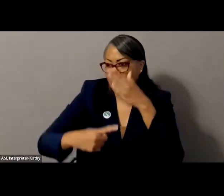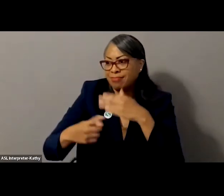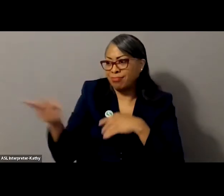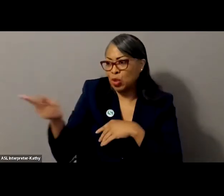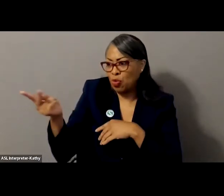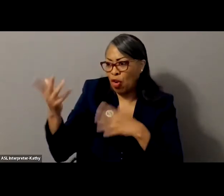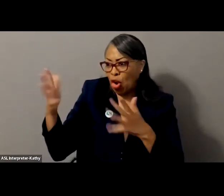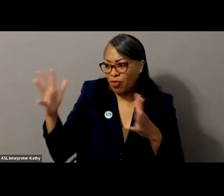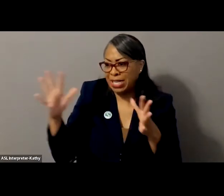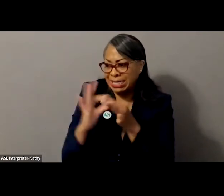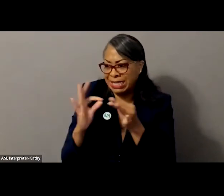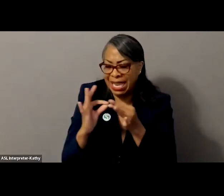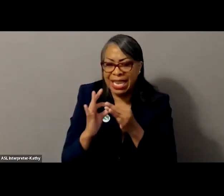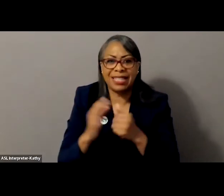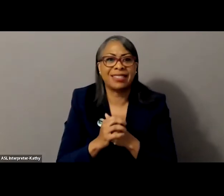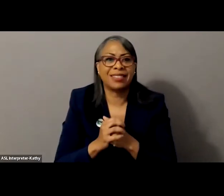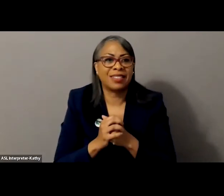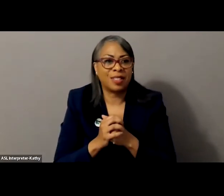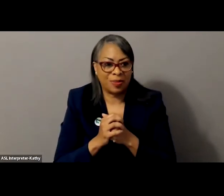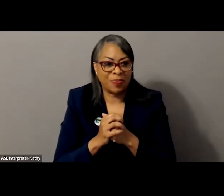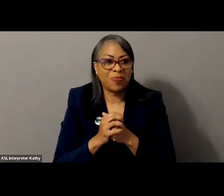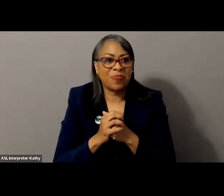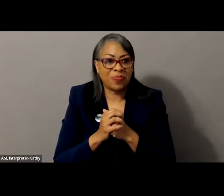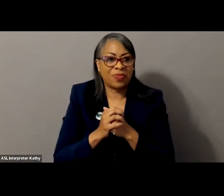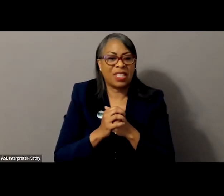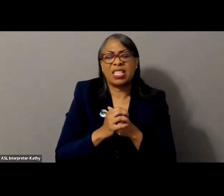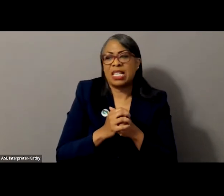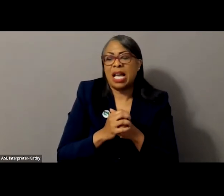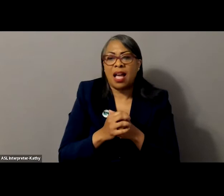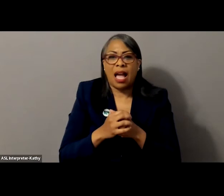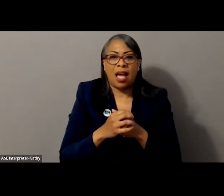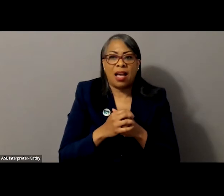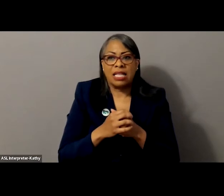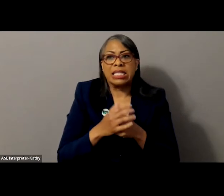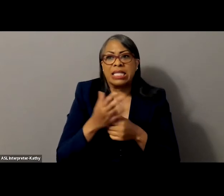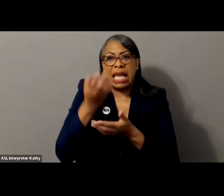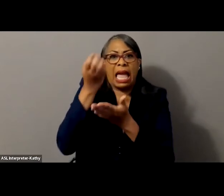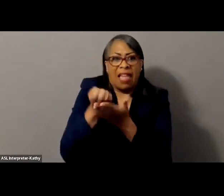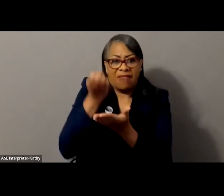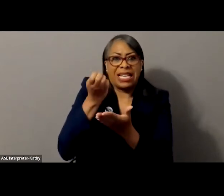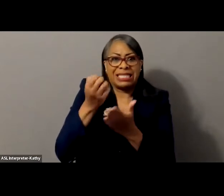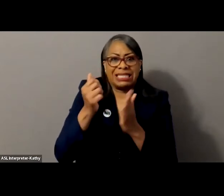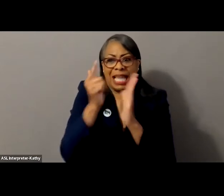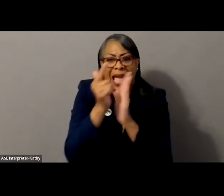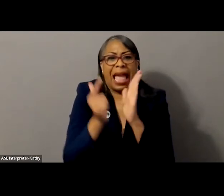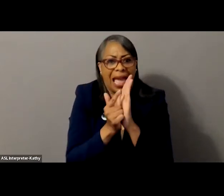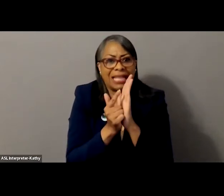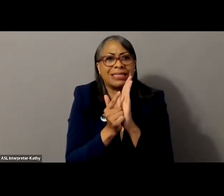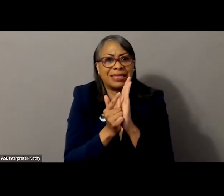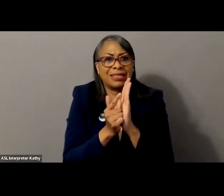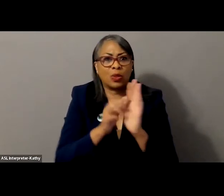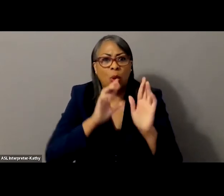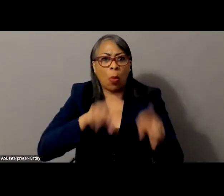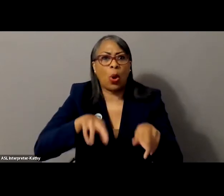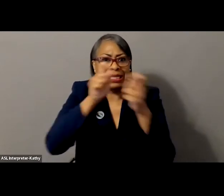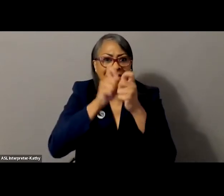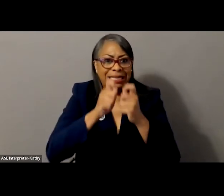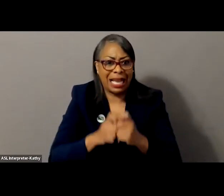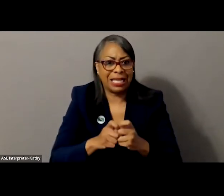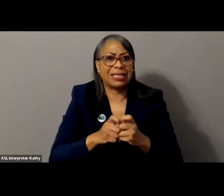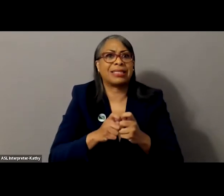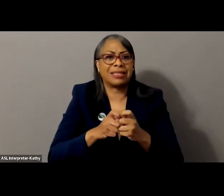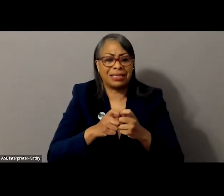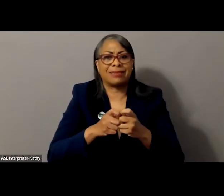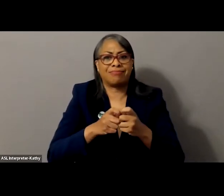be sort of endorsing, fine-tuning some of what's already been said. The Evidence Act, which as the report details, effectively expanded